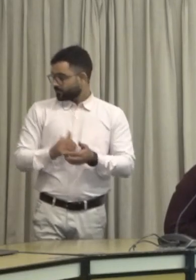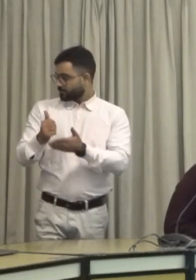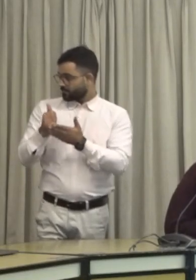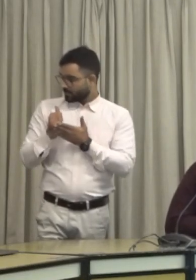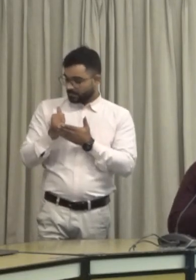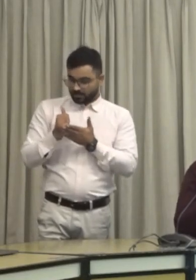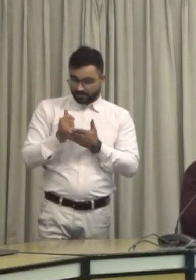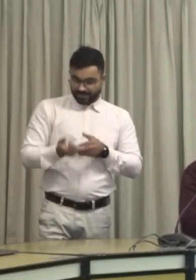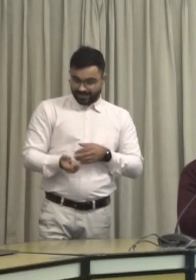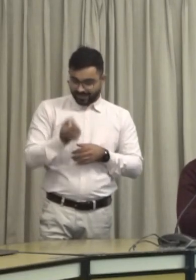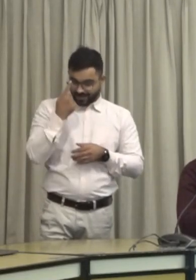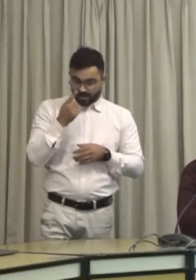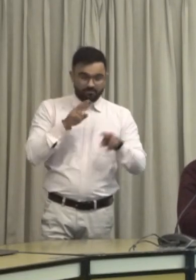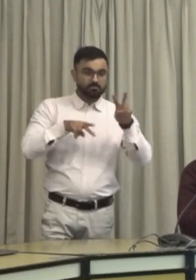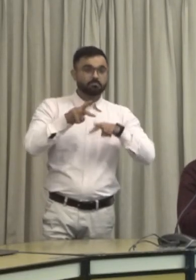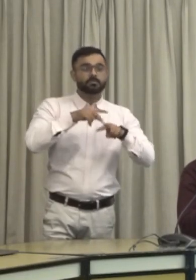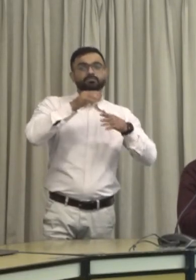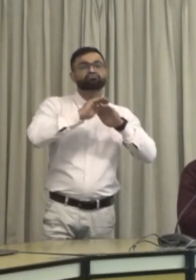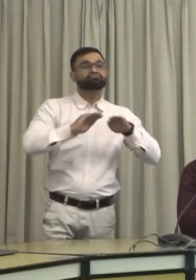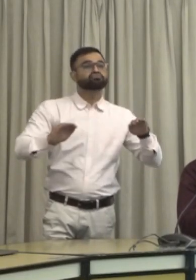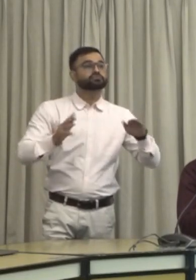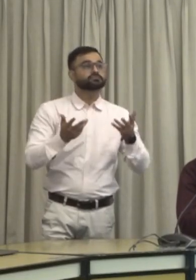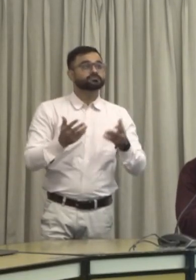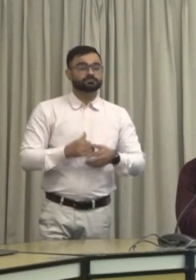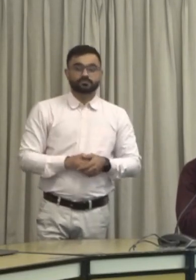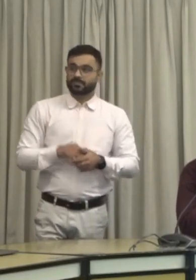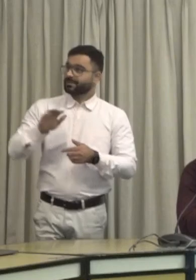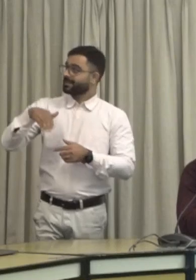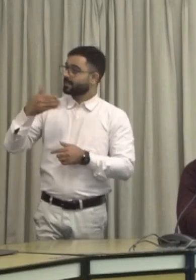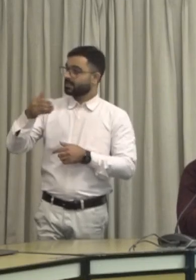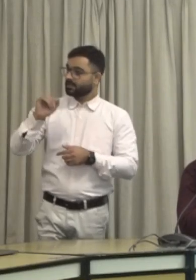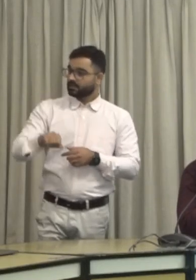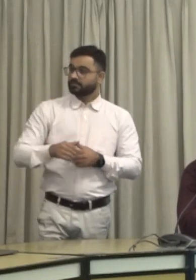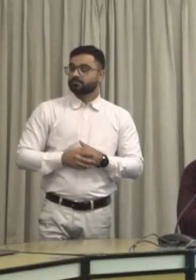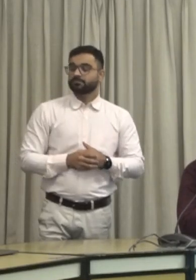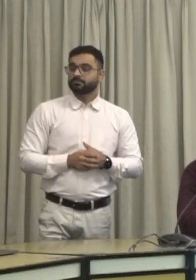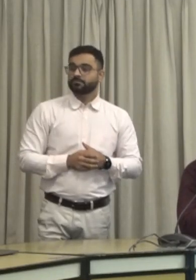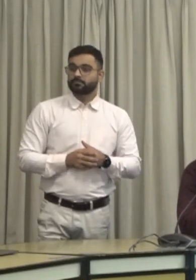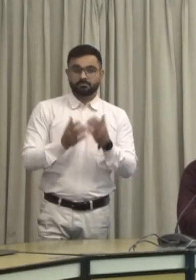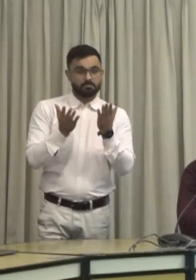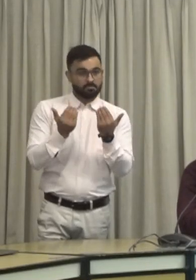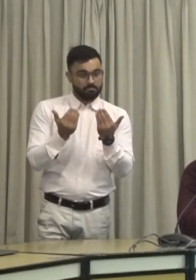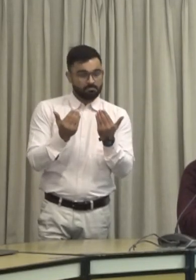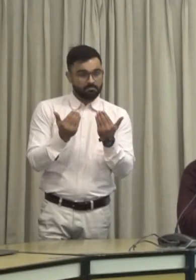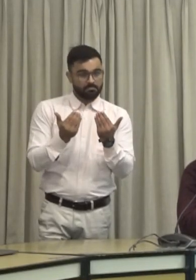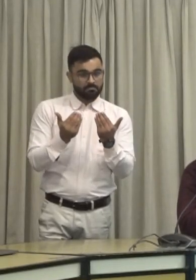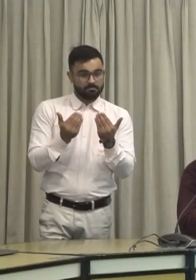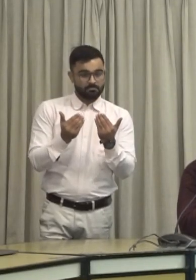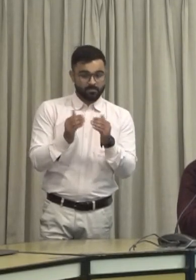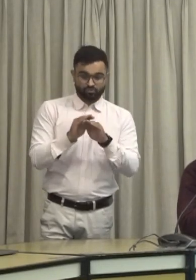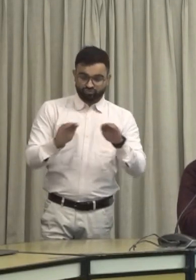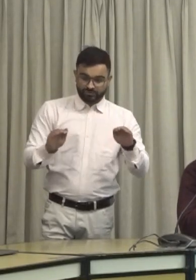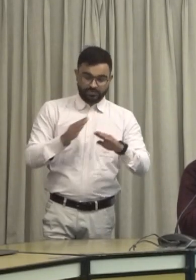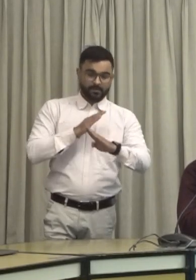them understand how to look after these children. And then that there was the possibility of building the